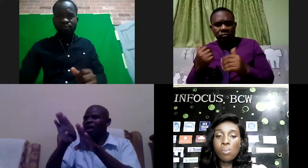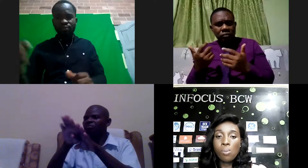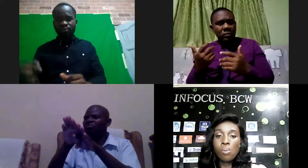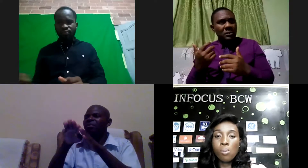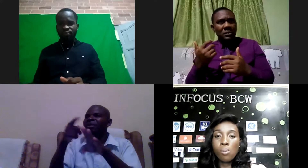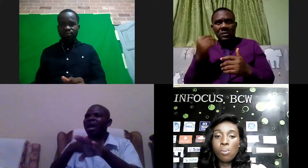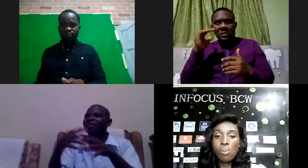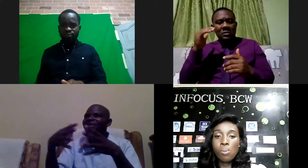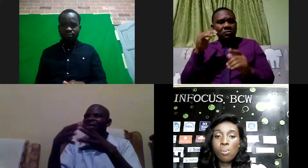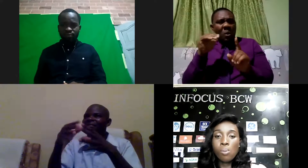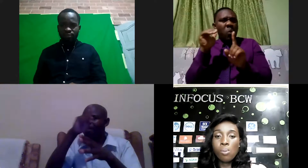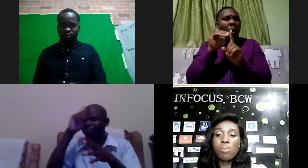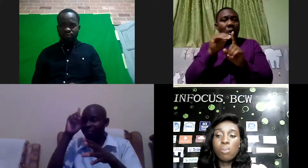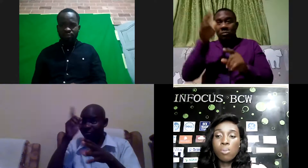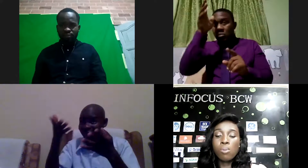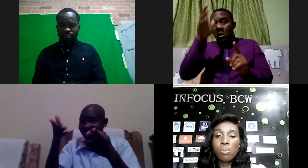even the leaders.